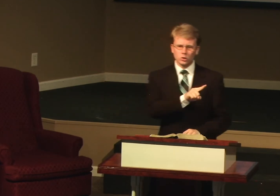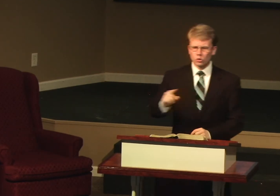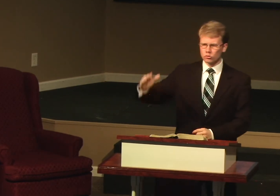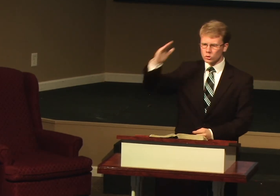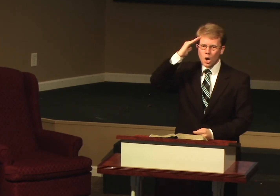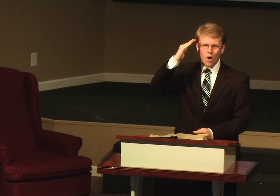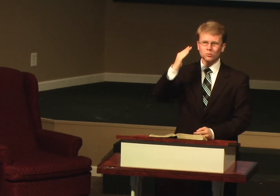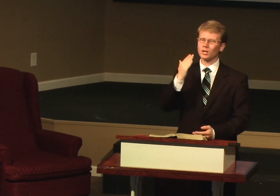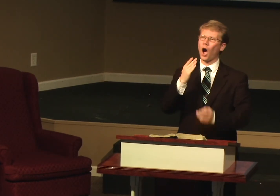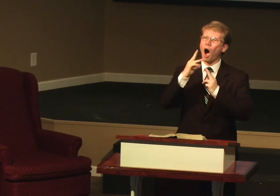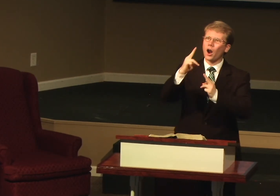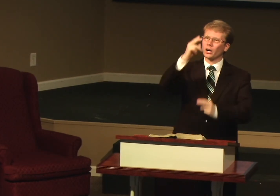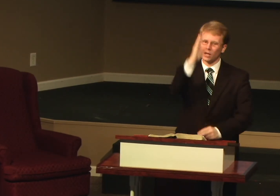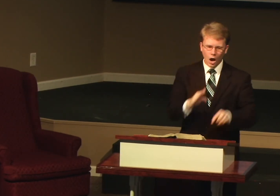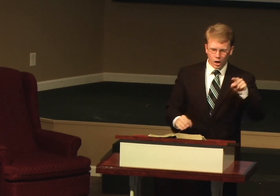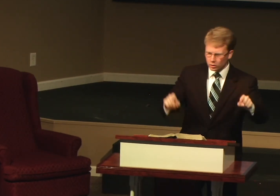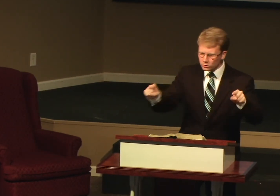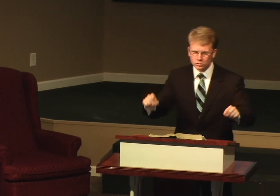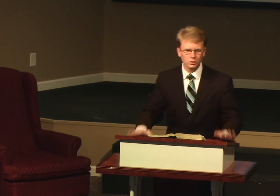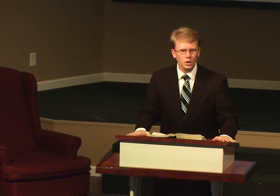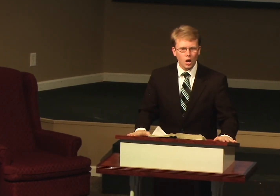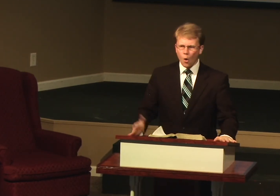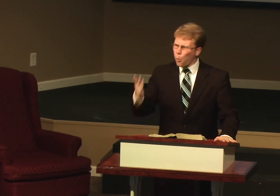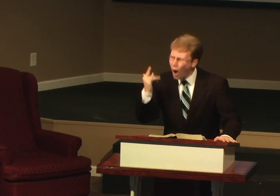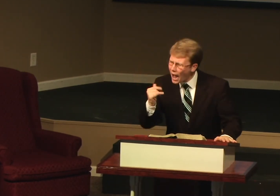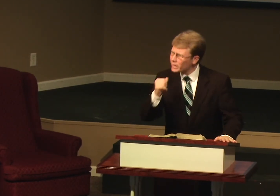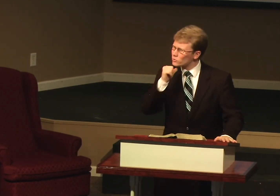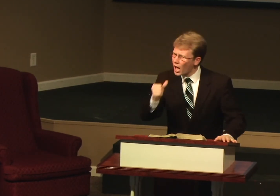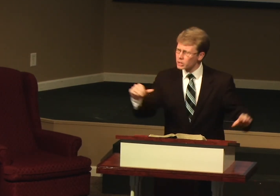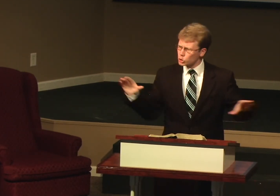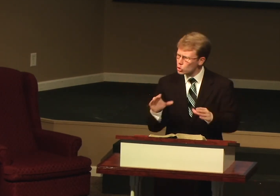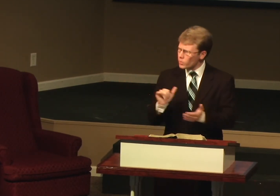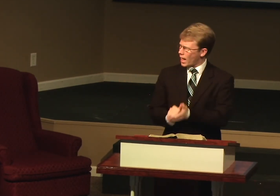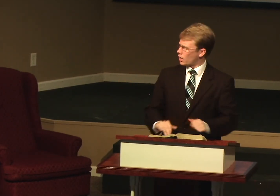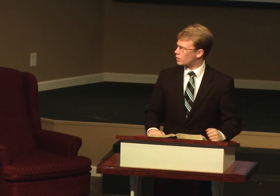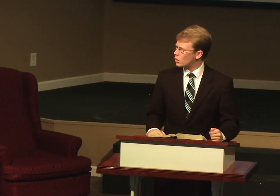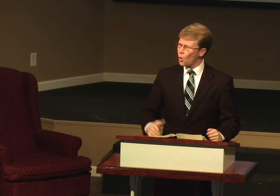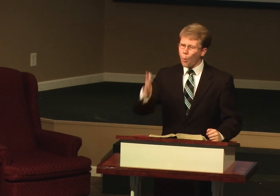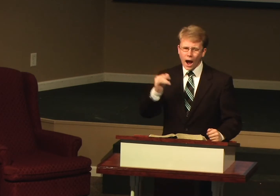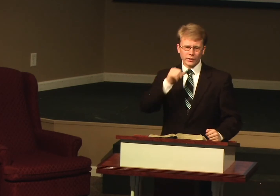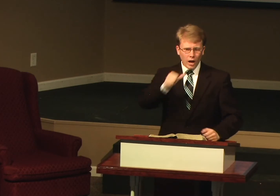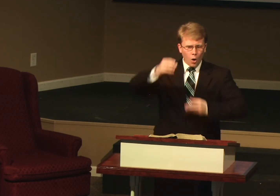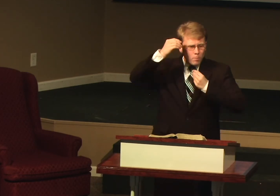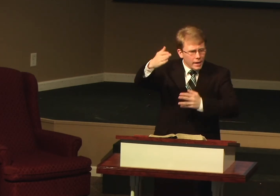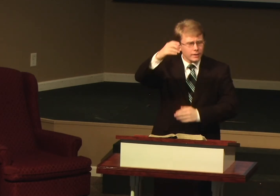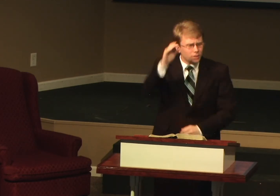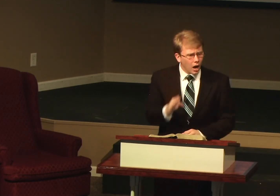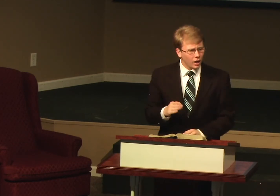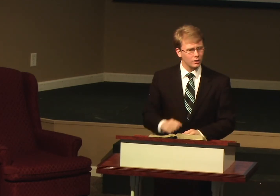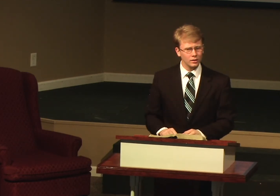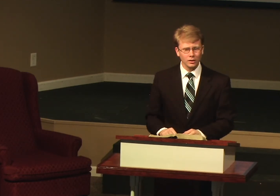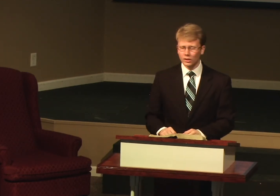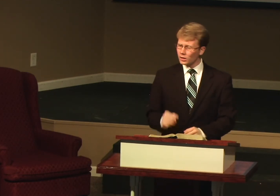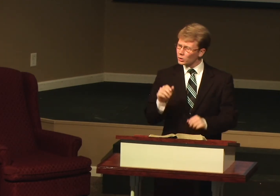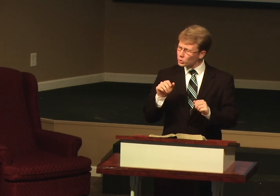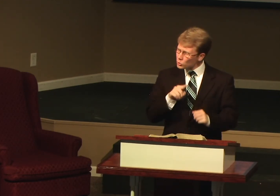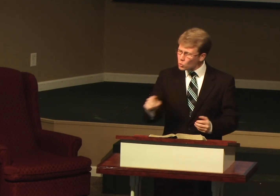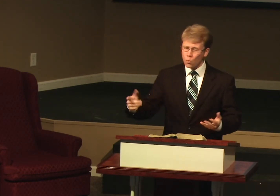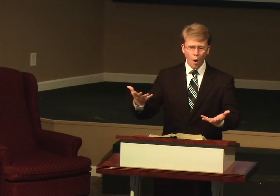that this was sin. You knew that you had a choice to do that or honor God. Why would you have done that? Why would you